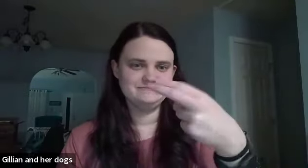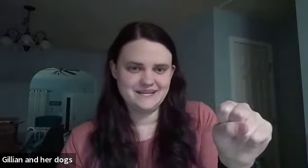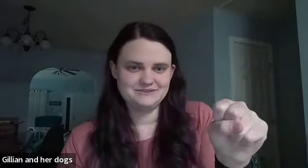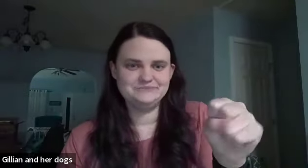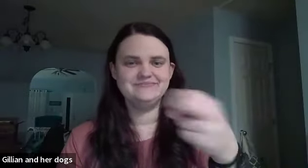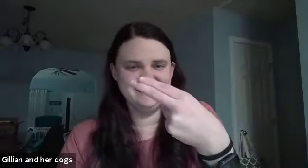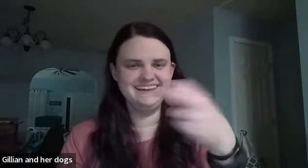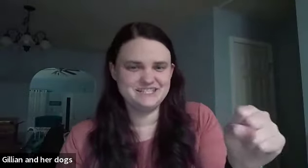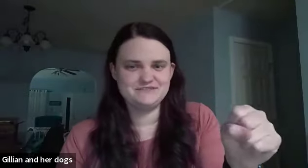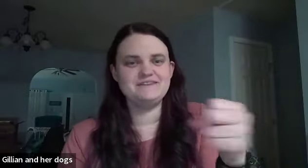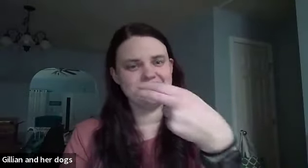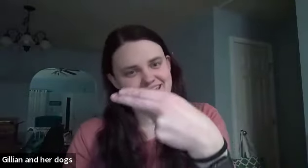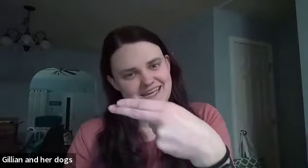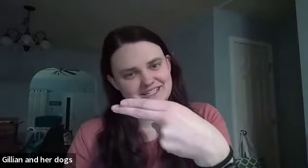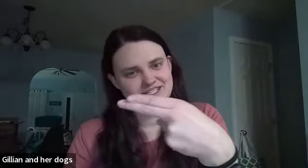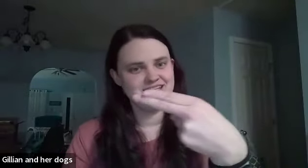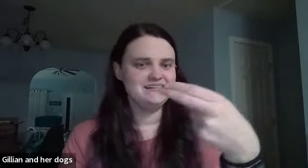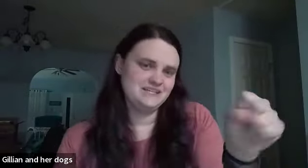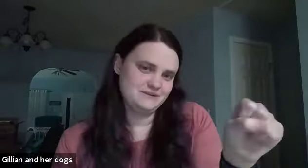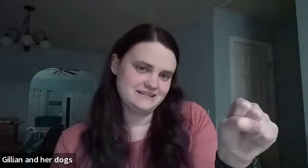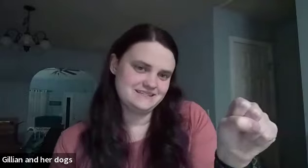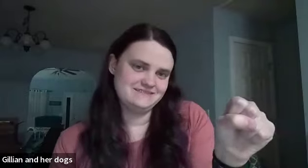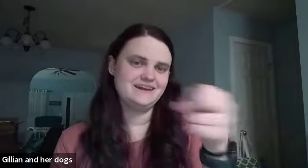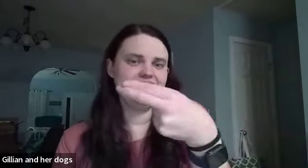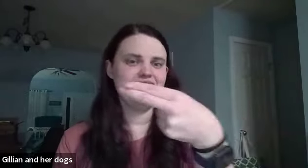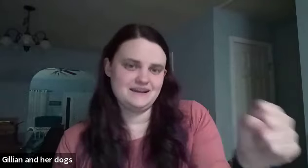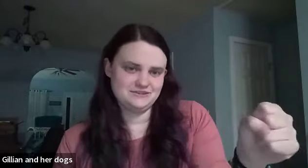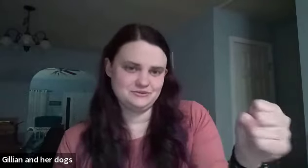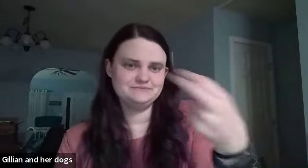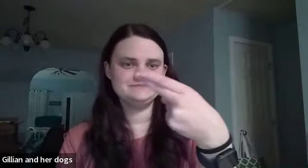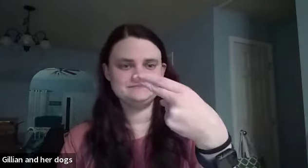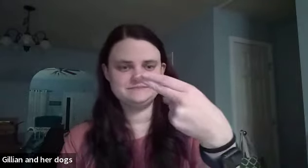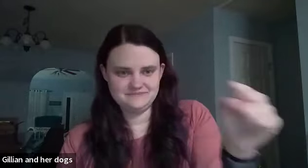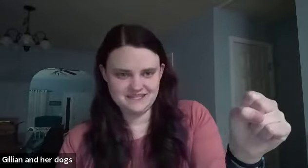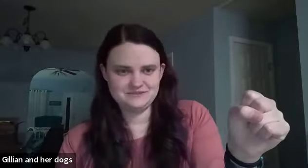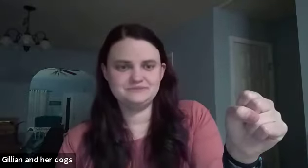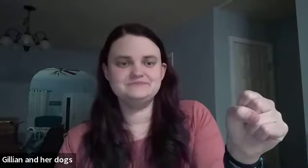High school. Just very fast. H into an S. High school. High school.